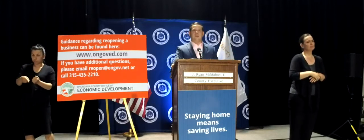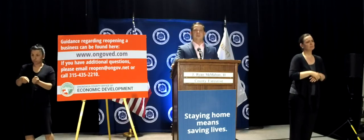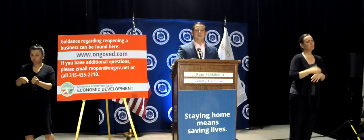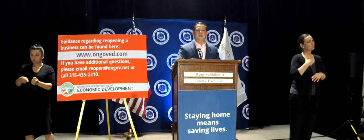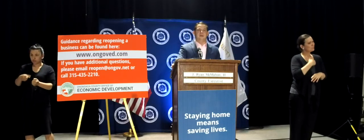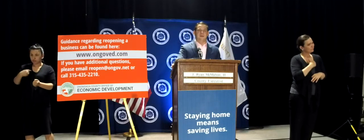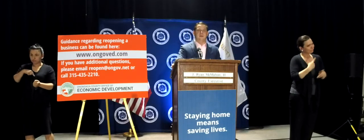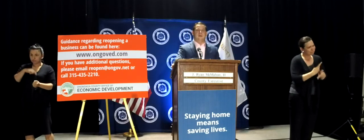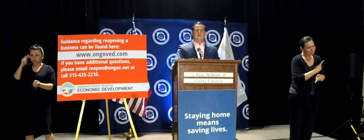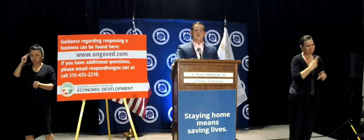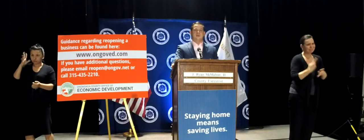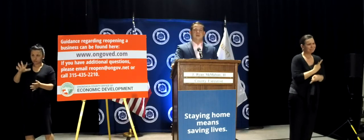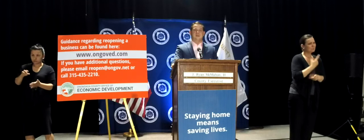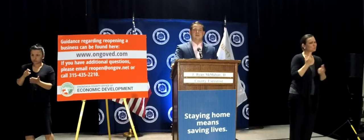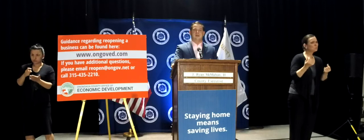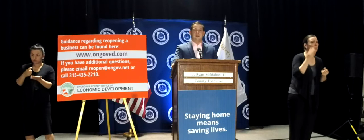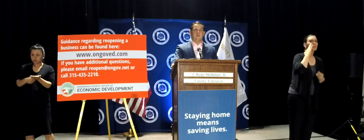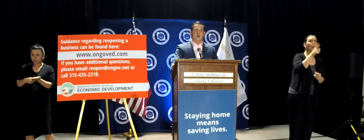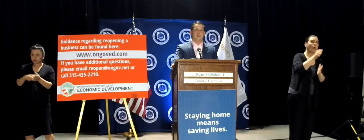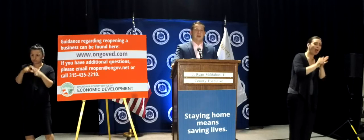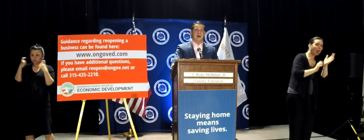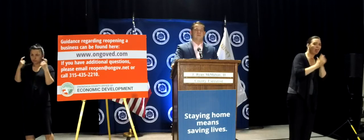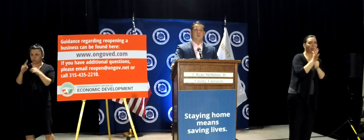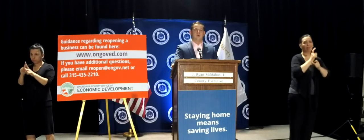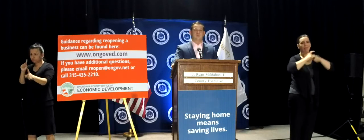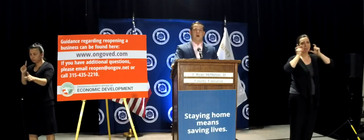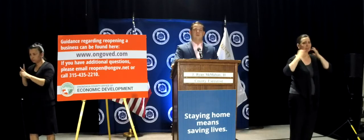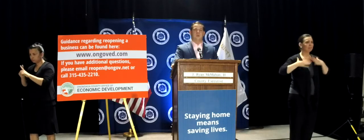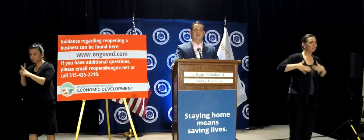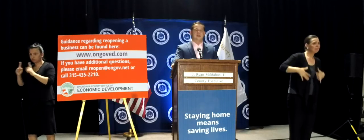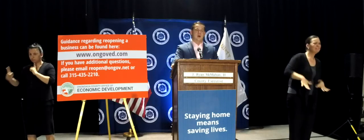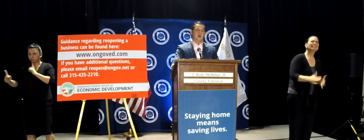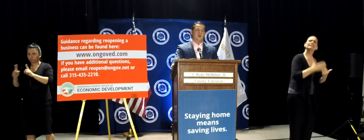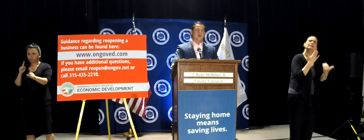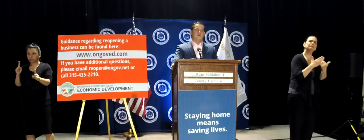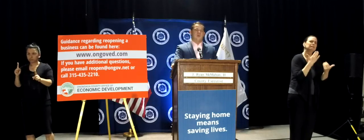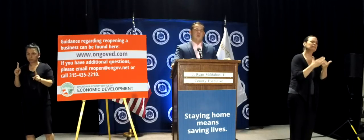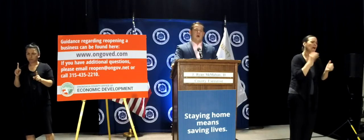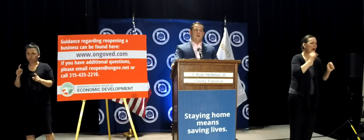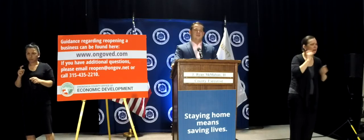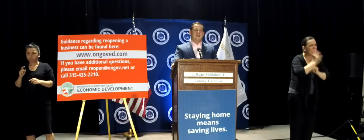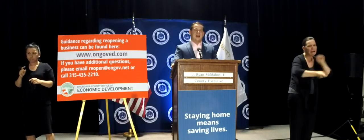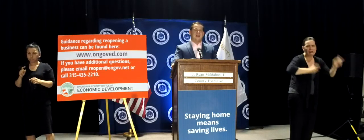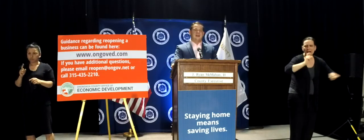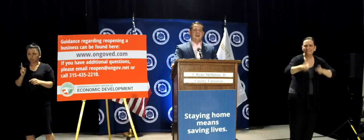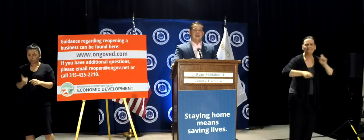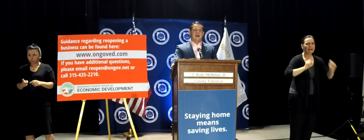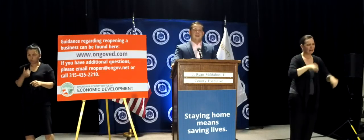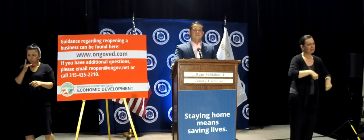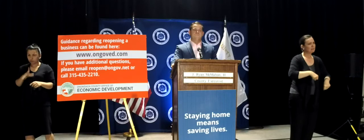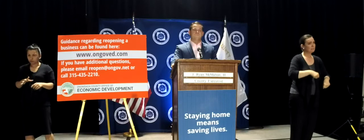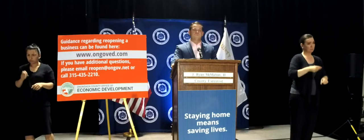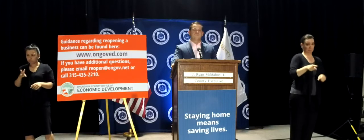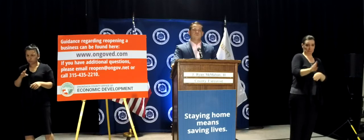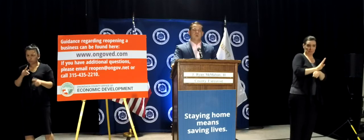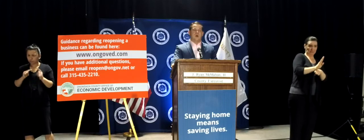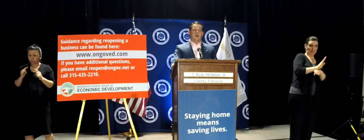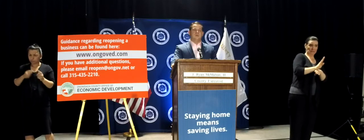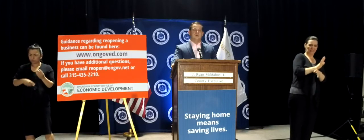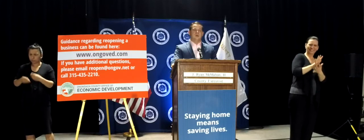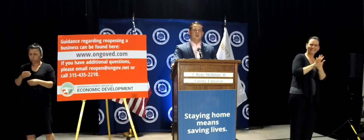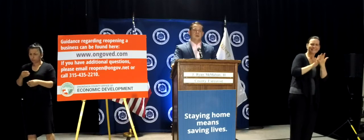do with PPE and physical distancing and working that for the most part, for the ones that know. For the ones that are